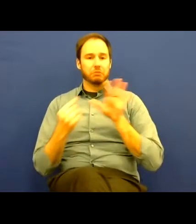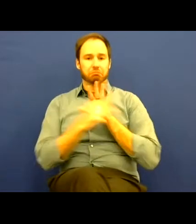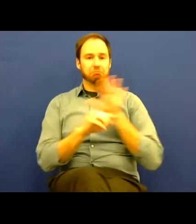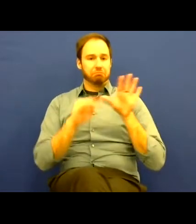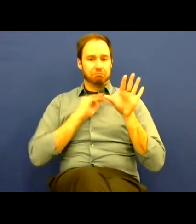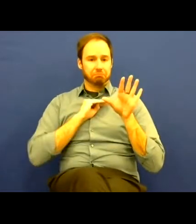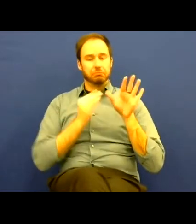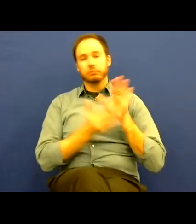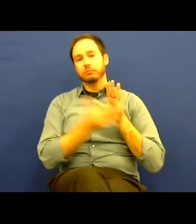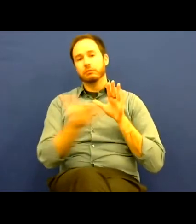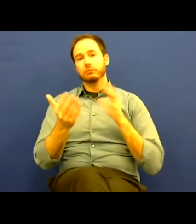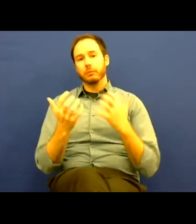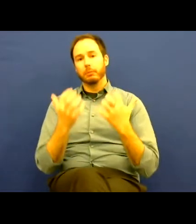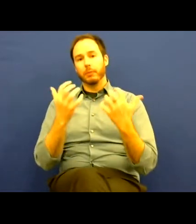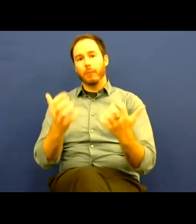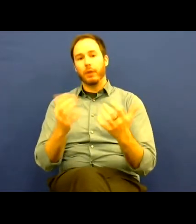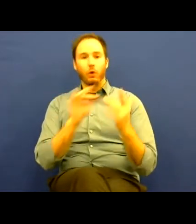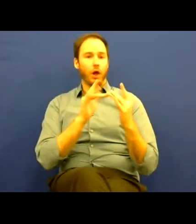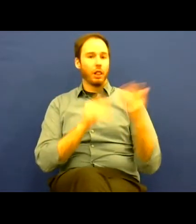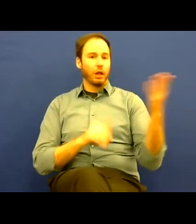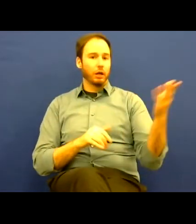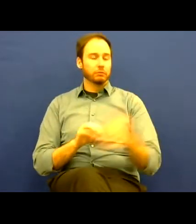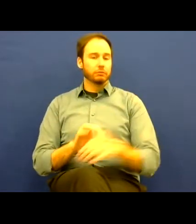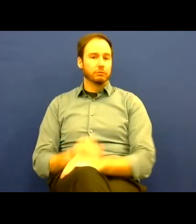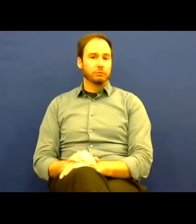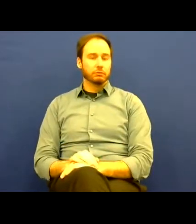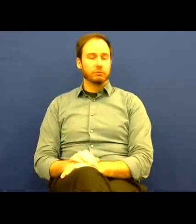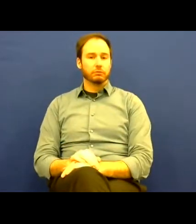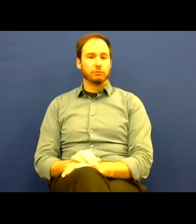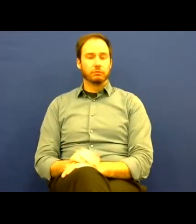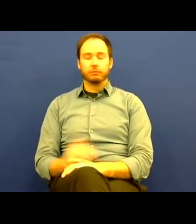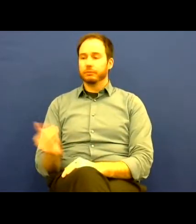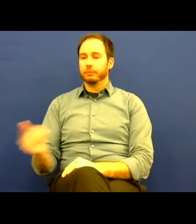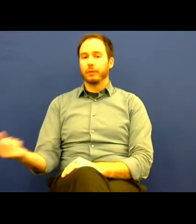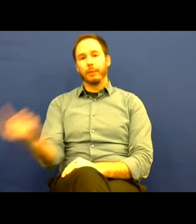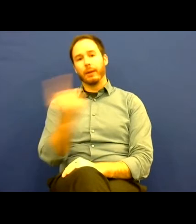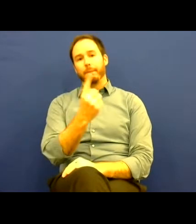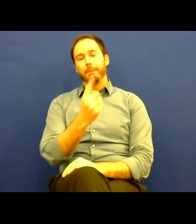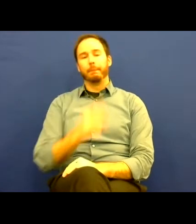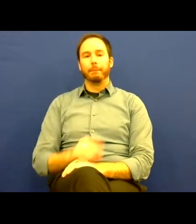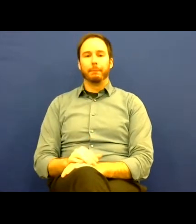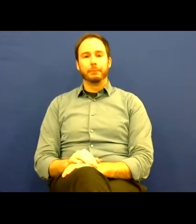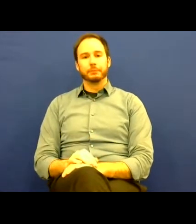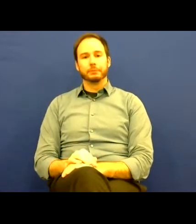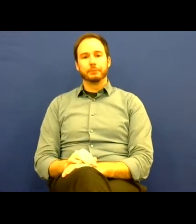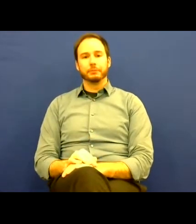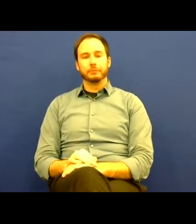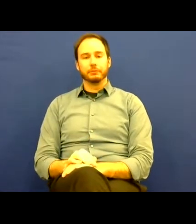Any comments from the public, including online? Coming up?